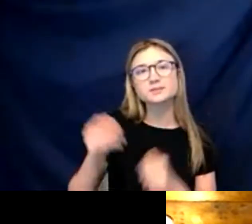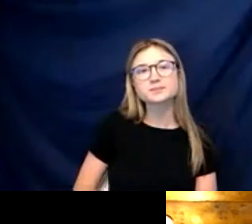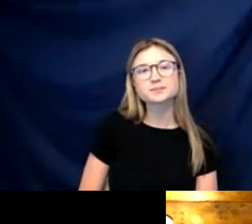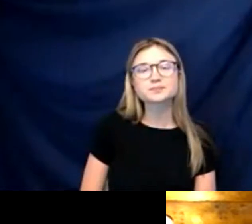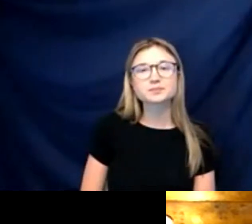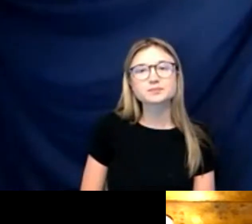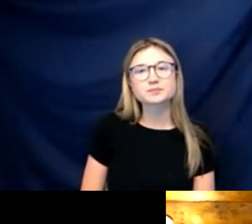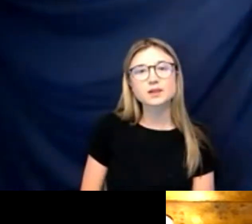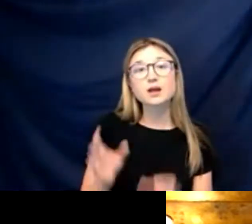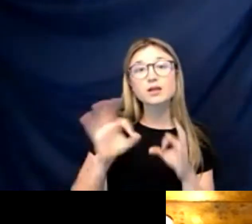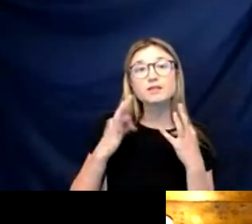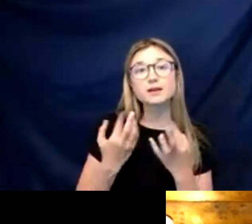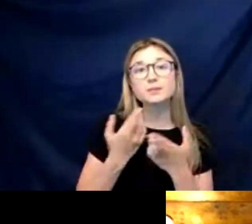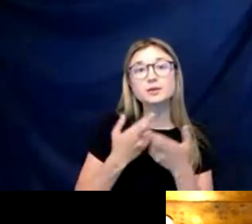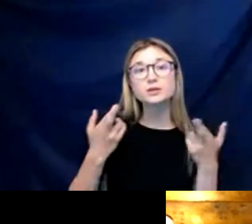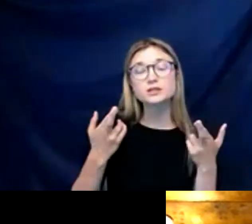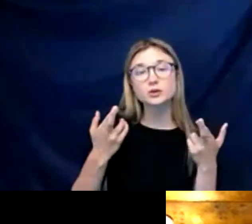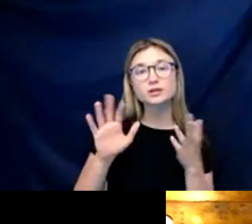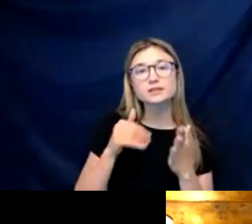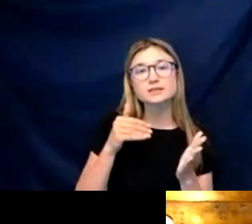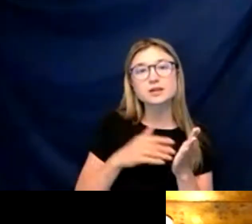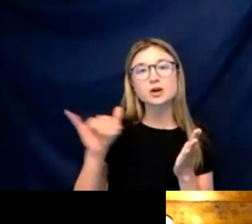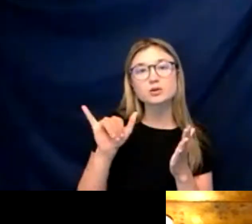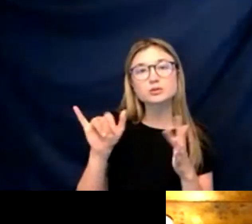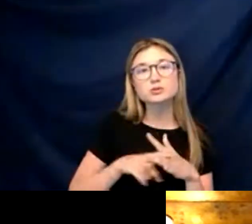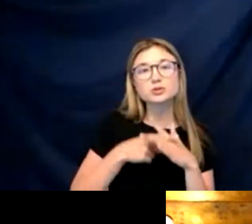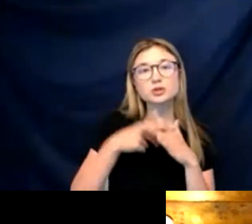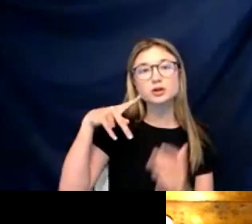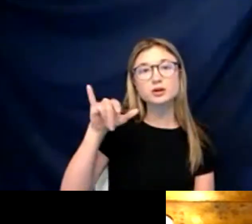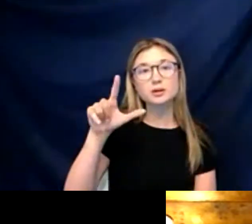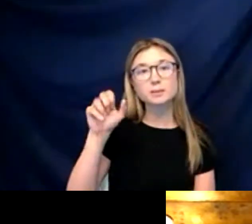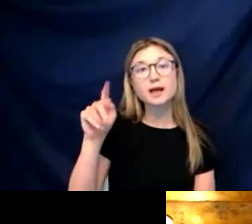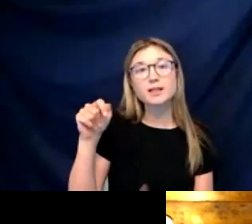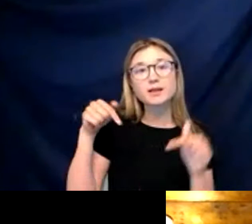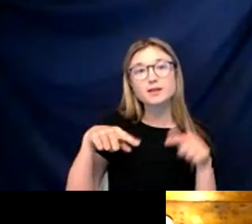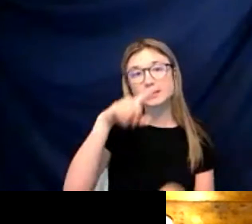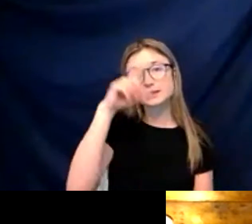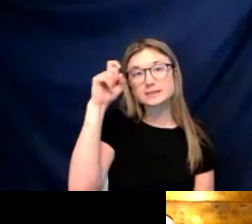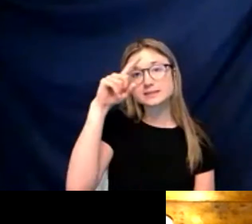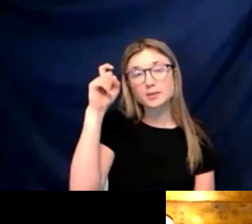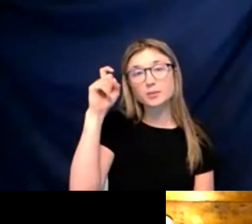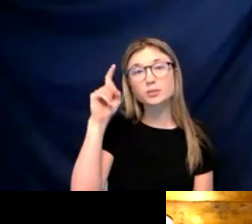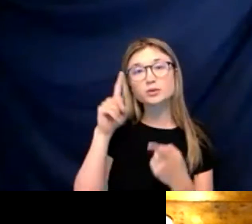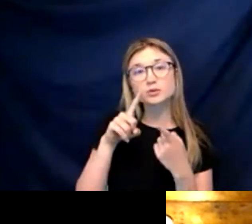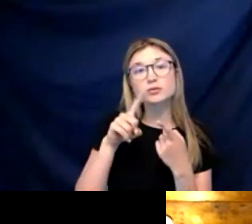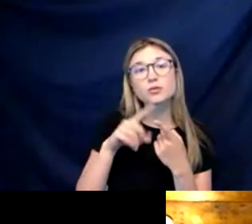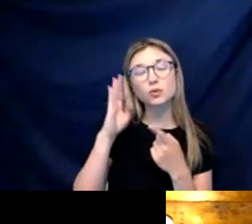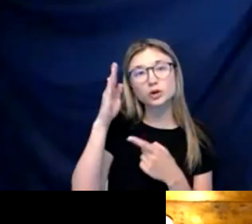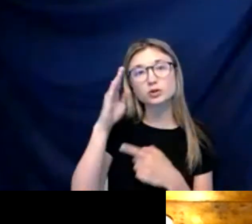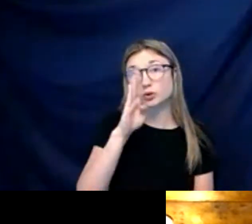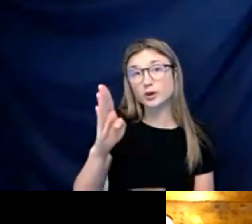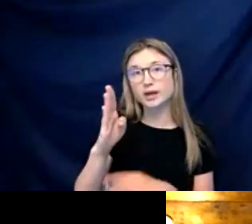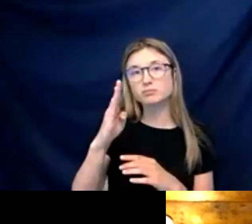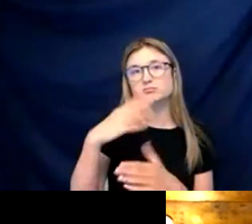The Family Resource Center is also beginning a pilot sometime this summer to do direct outreach to those families